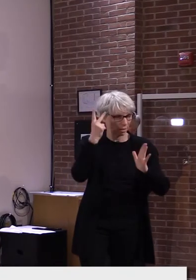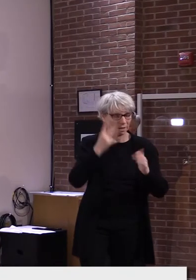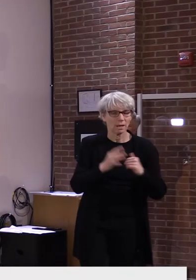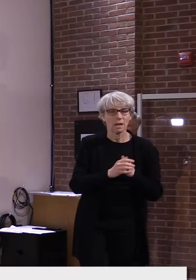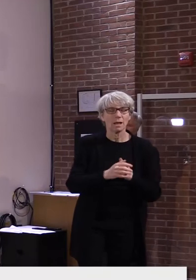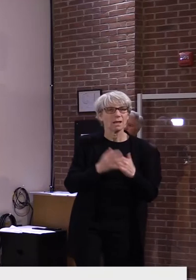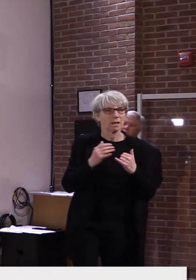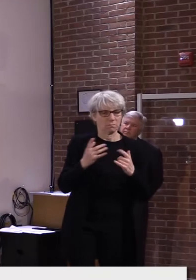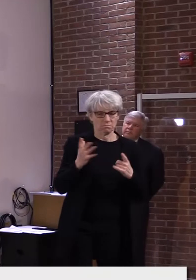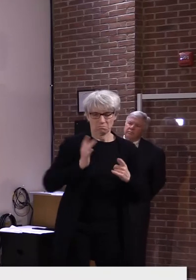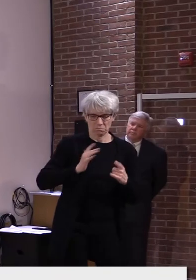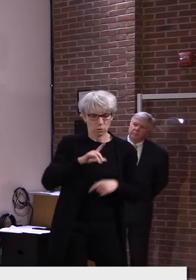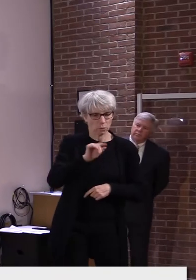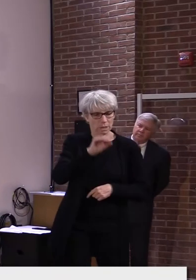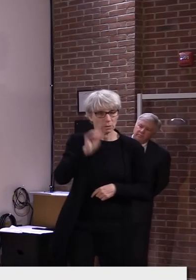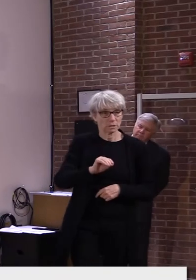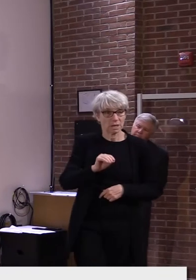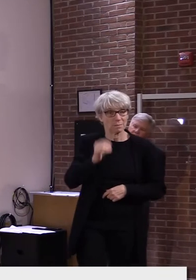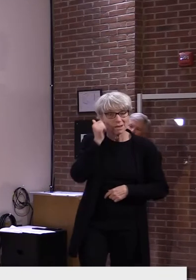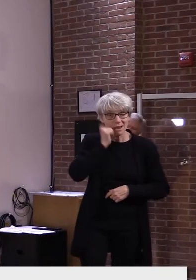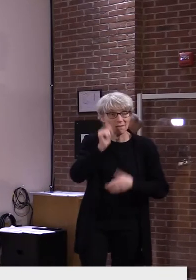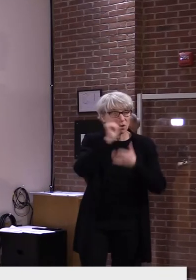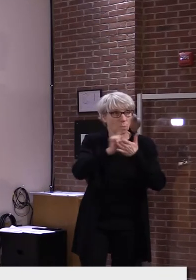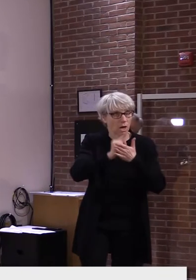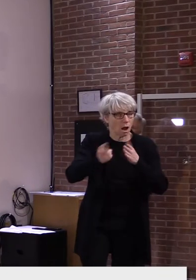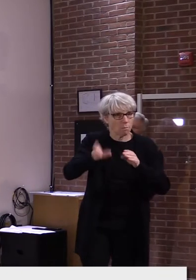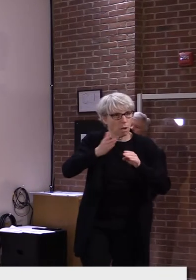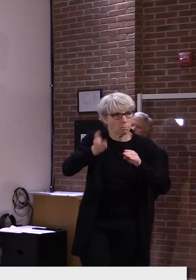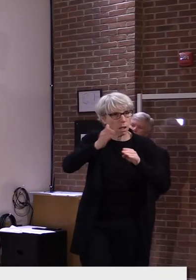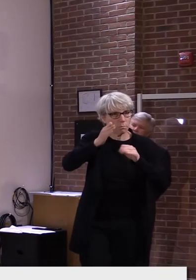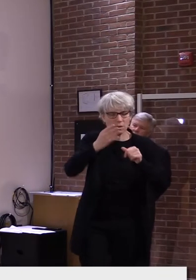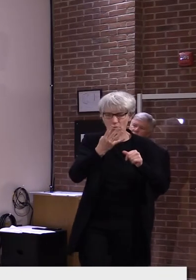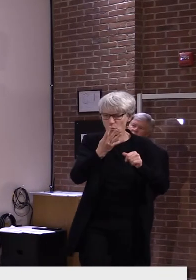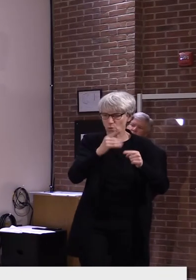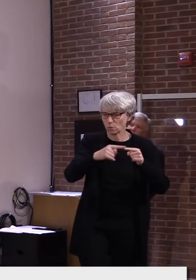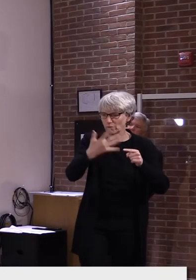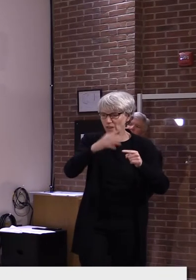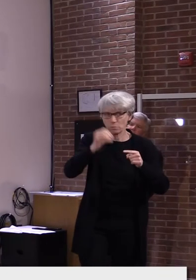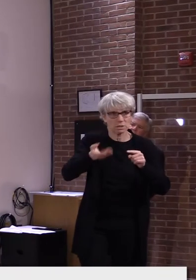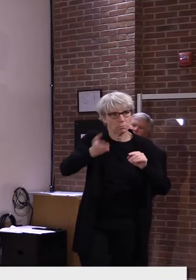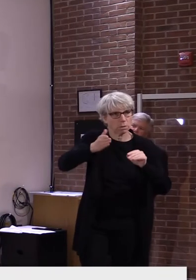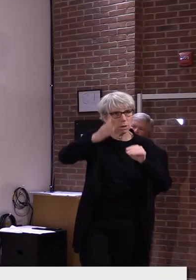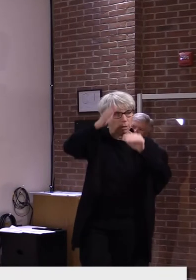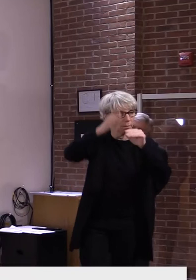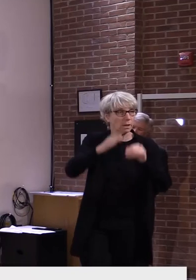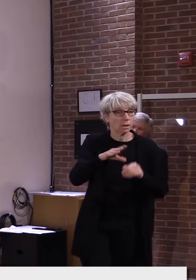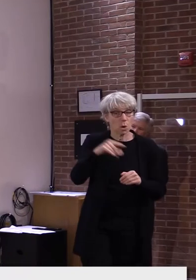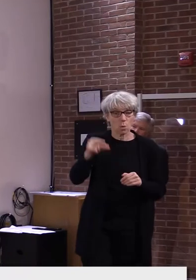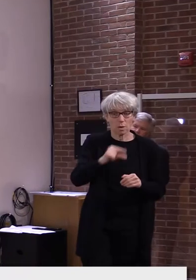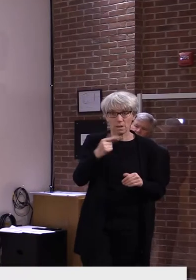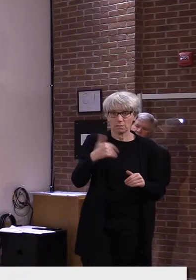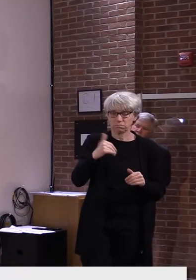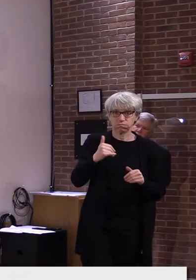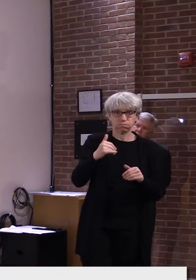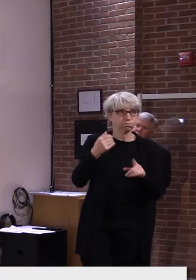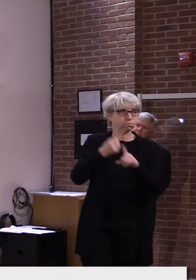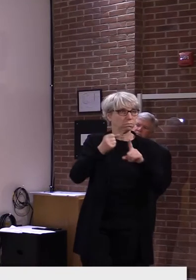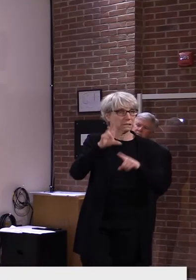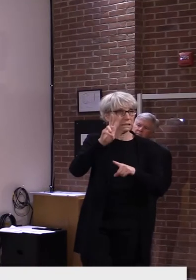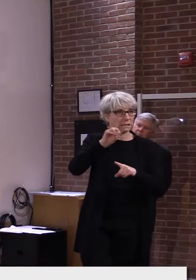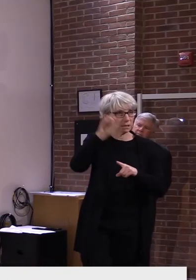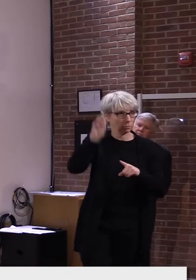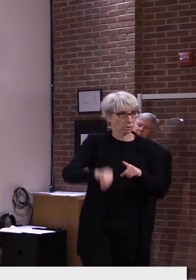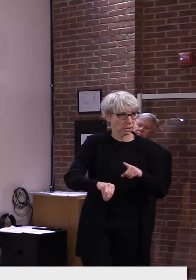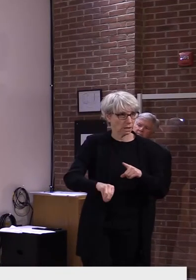or 5% of their population every week. Quebec's even higher than that. It's over 60%. So in terms of first doses and